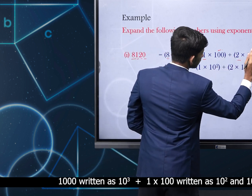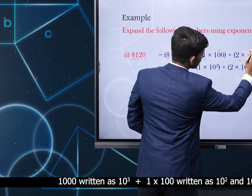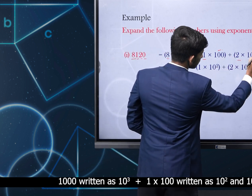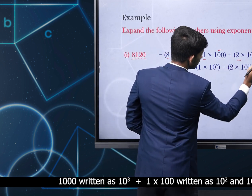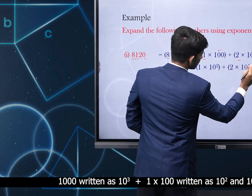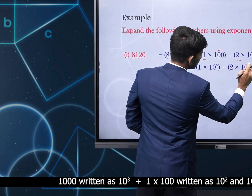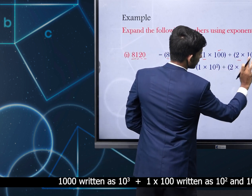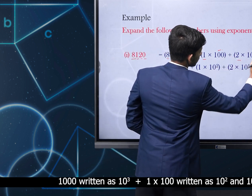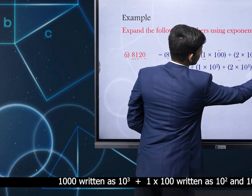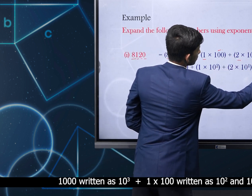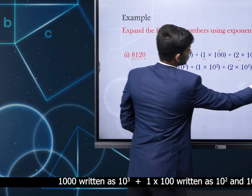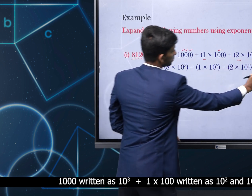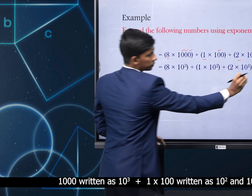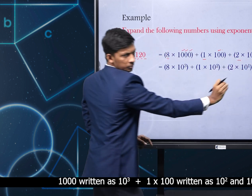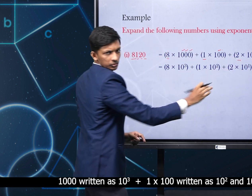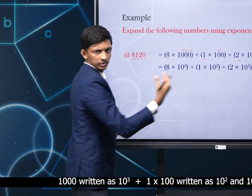and 10 written as 10 to the power of 1 plus 0.